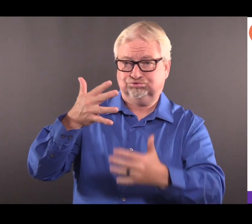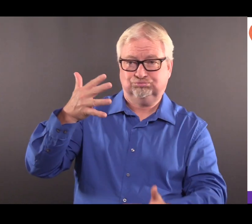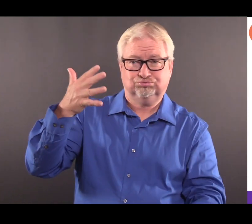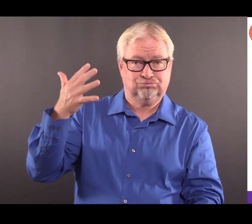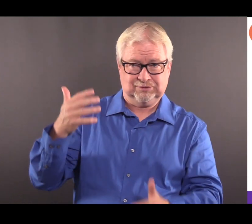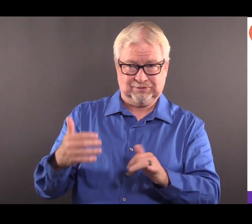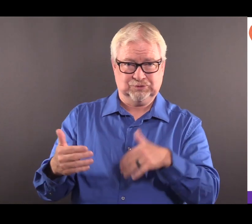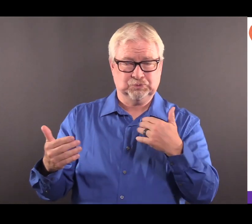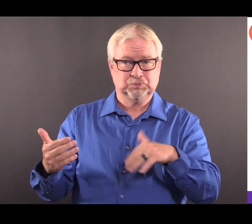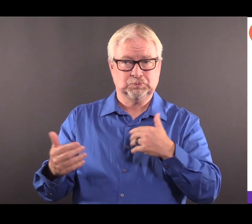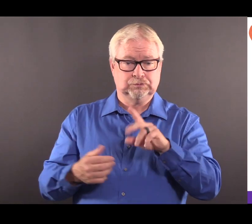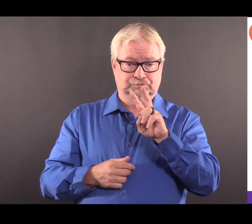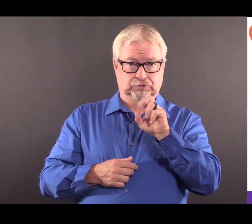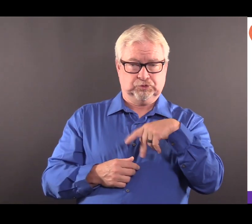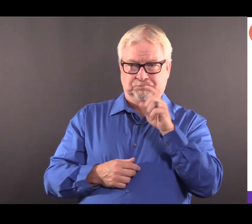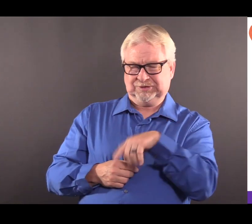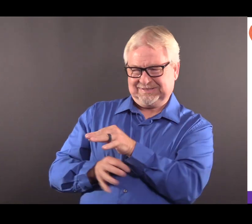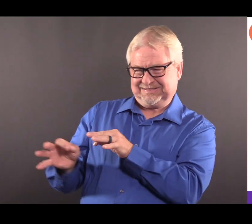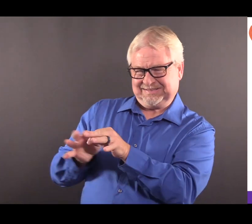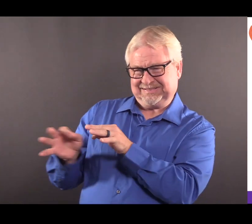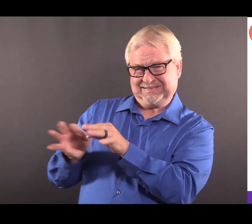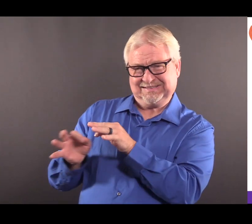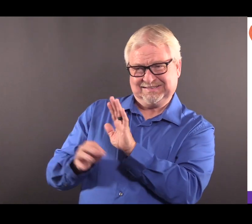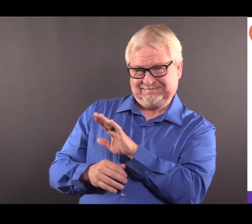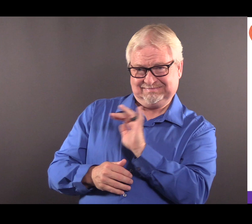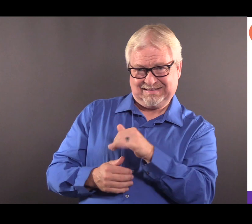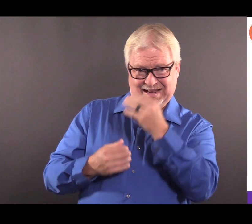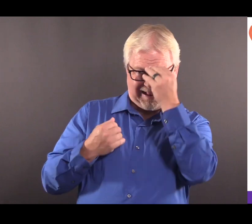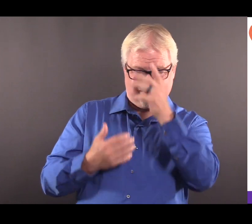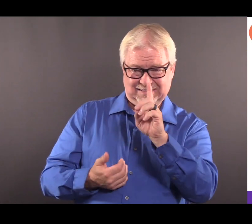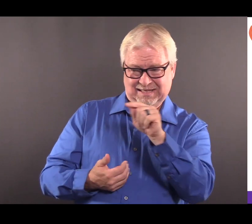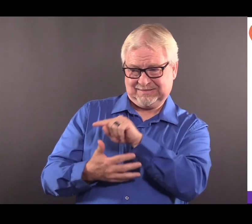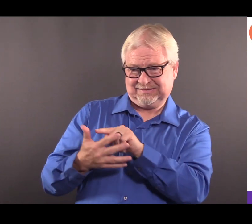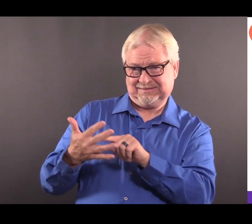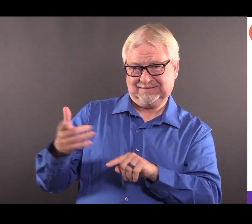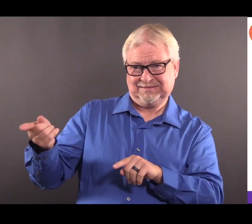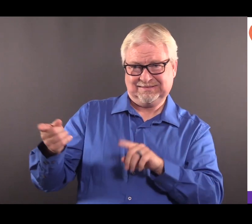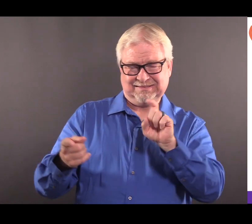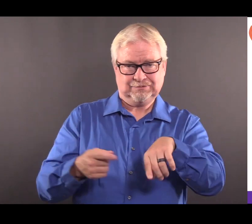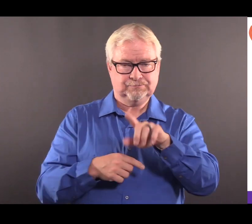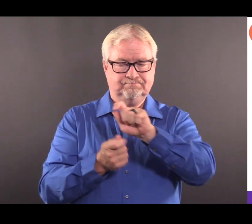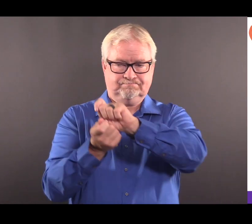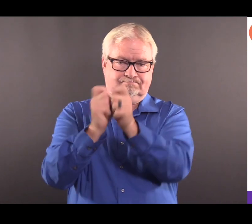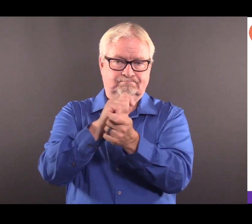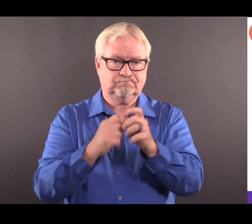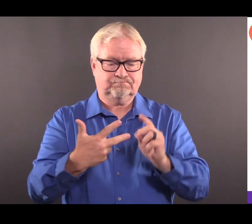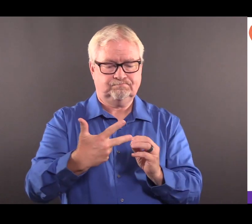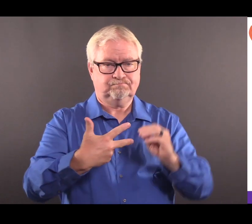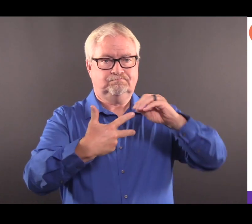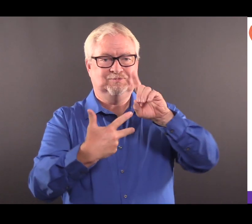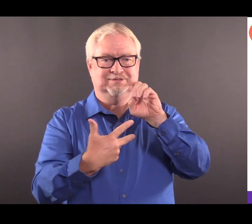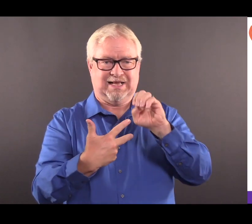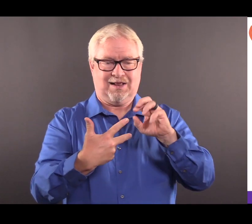more. However, VSP staff must be alerted to the possibility that some